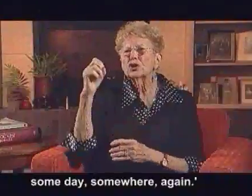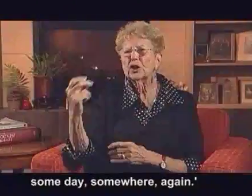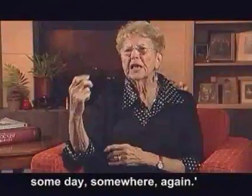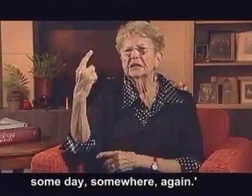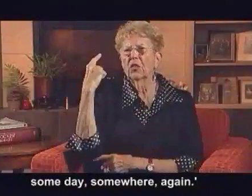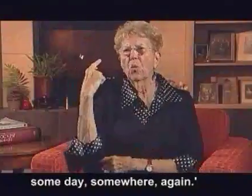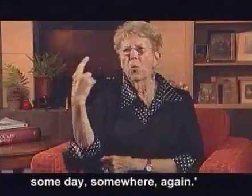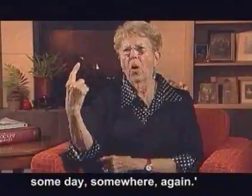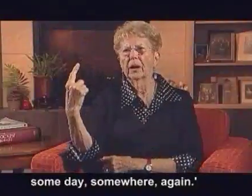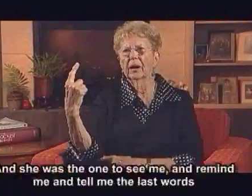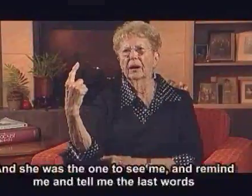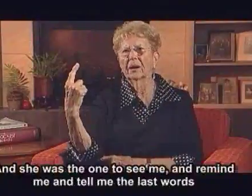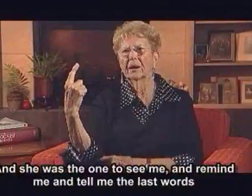somewhere, again.